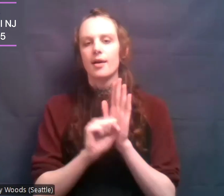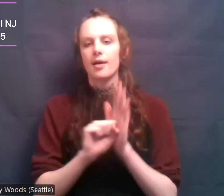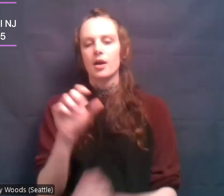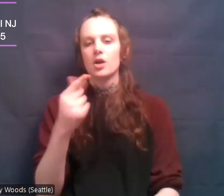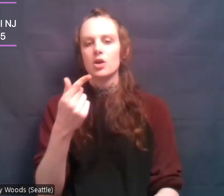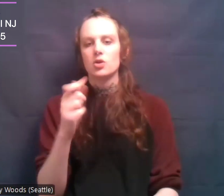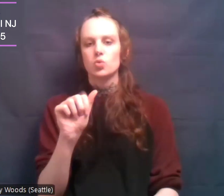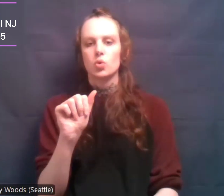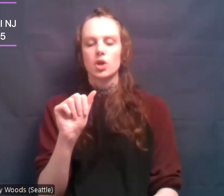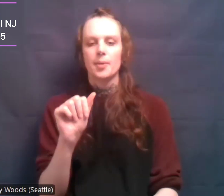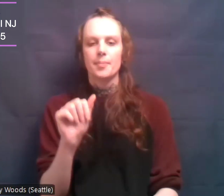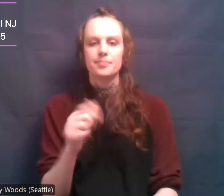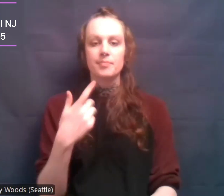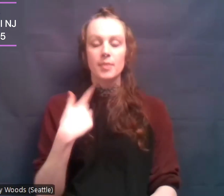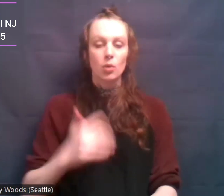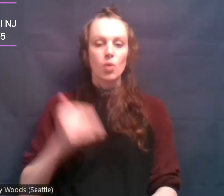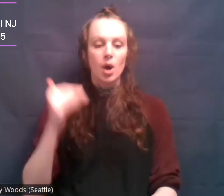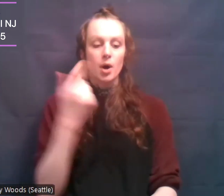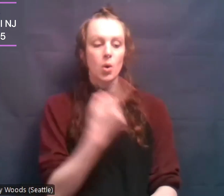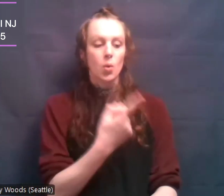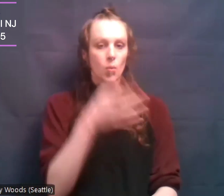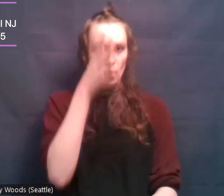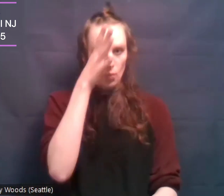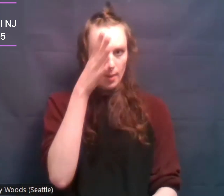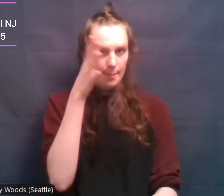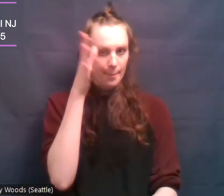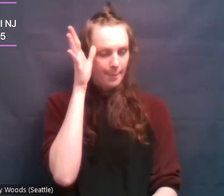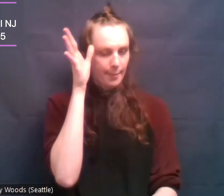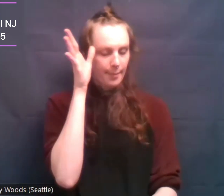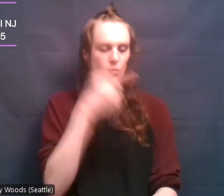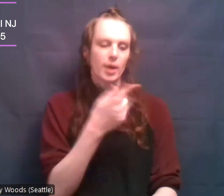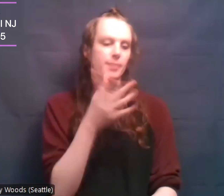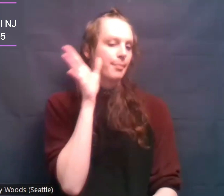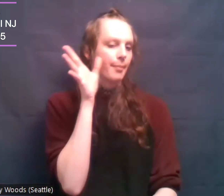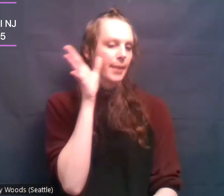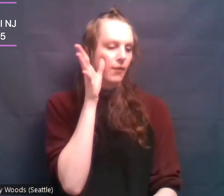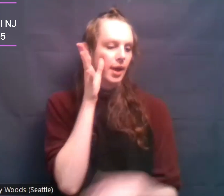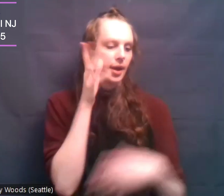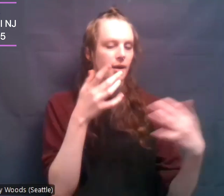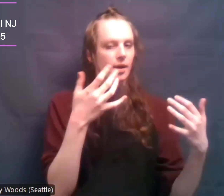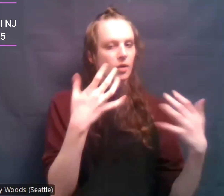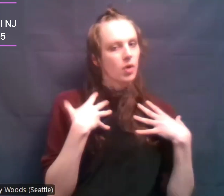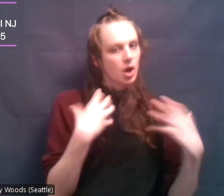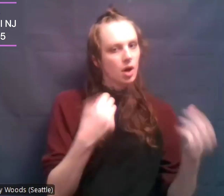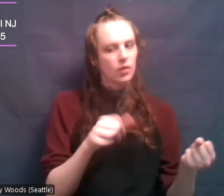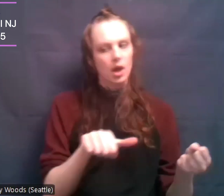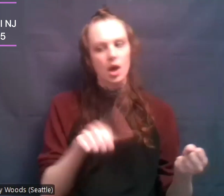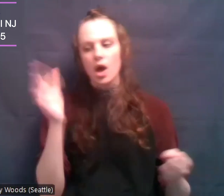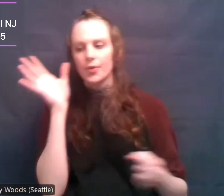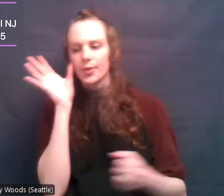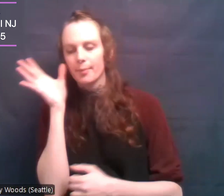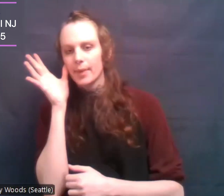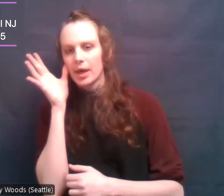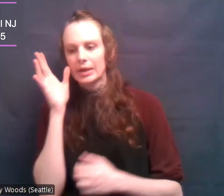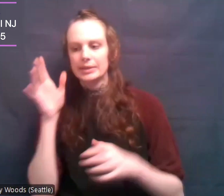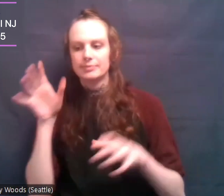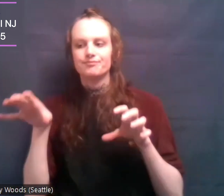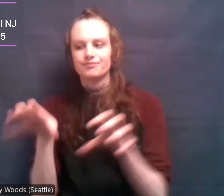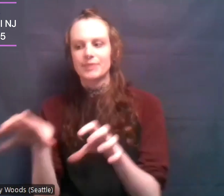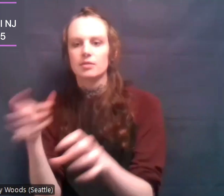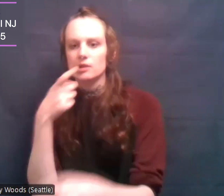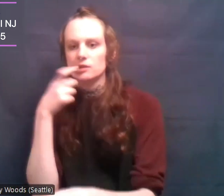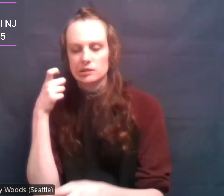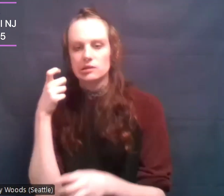in recovery and one parent in active addiction. And for me that was difficult because I saw what I could be